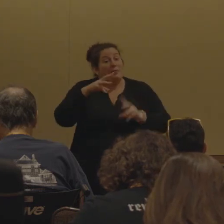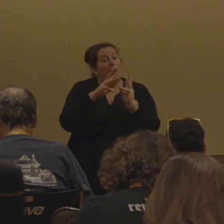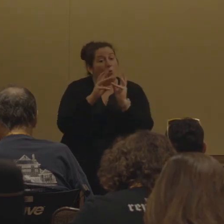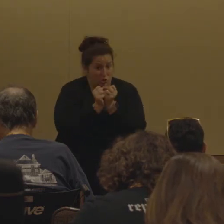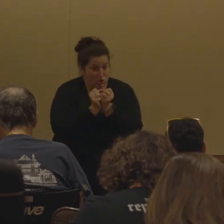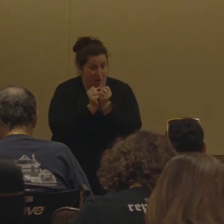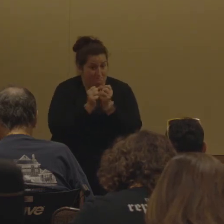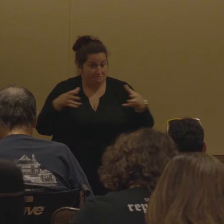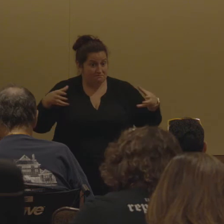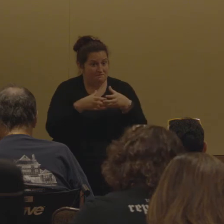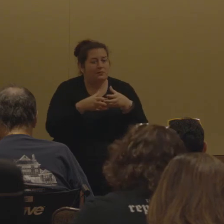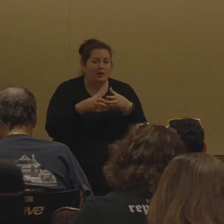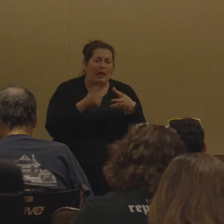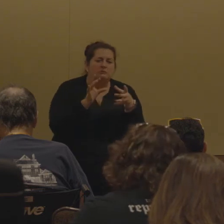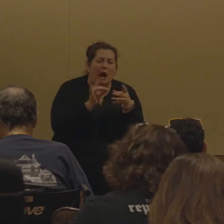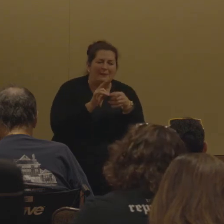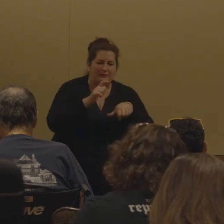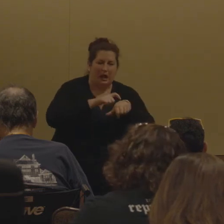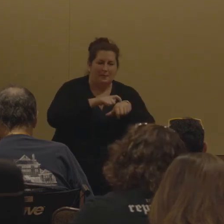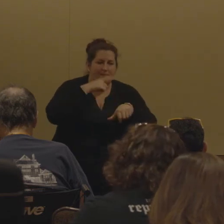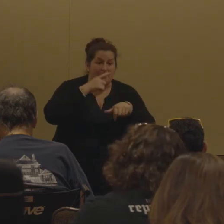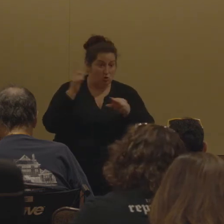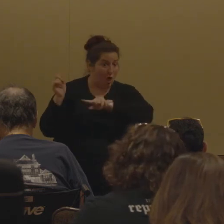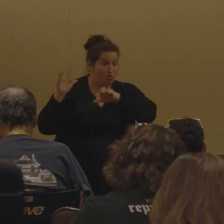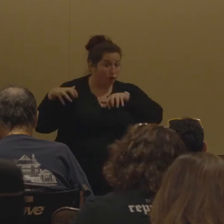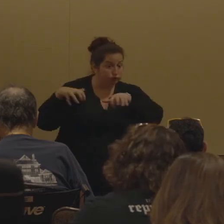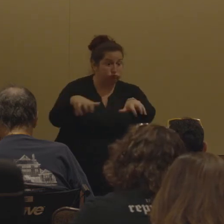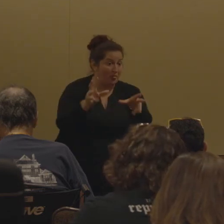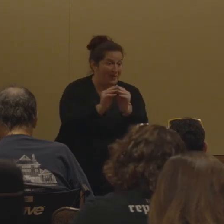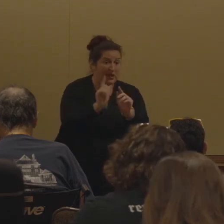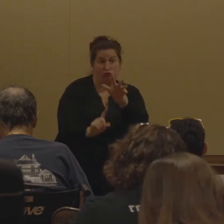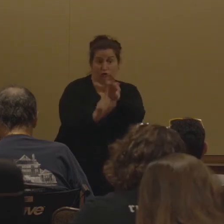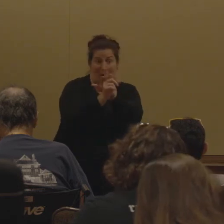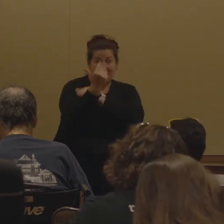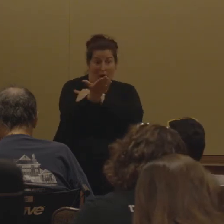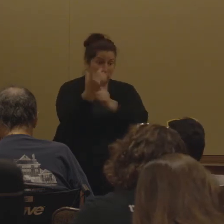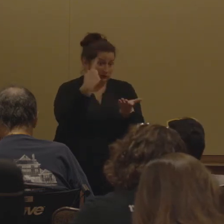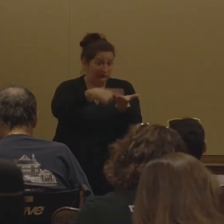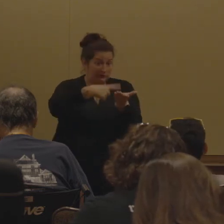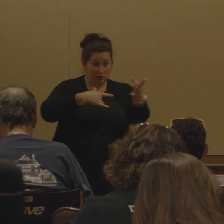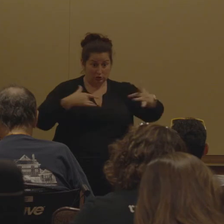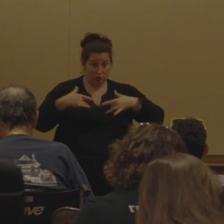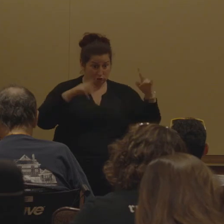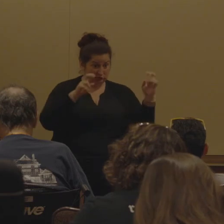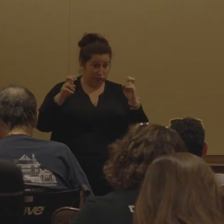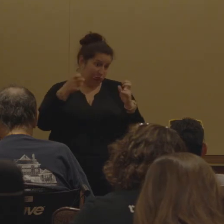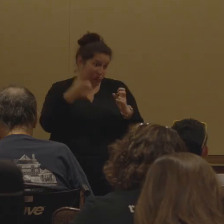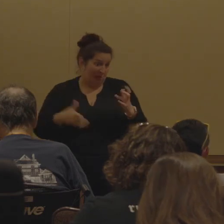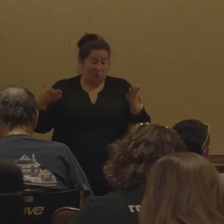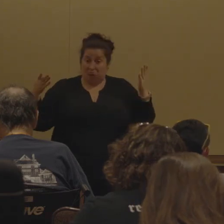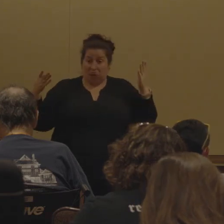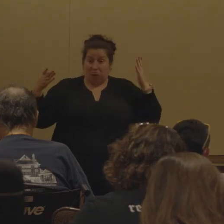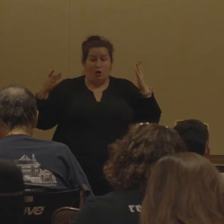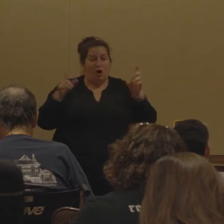workshop, public comment period, so anybody can attend those meetings and talk about concerns, issues, those kind of things. You